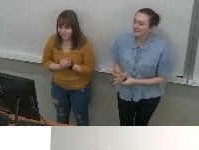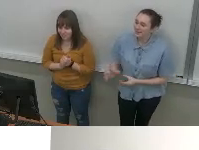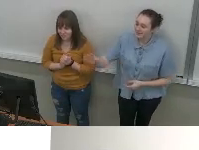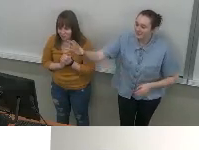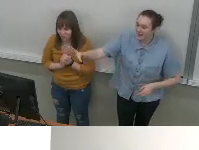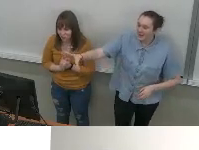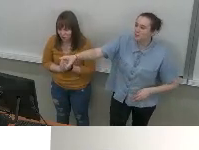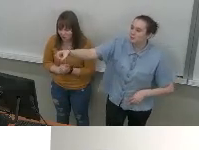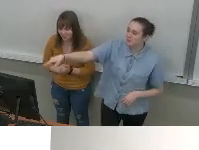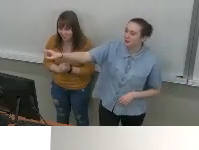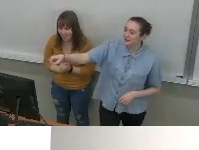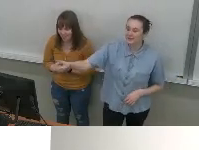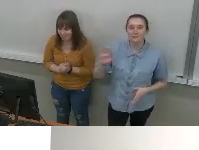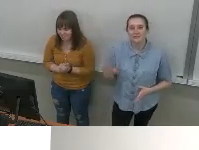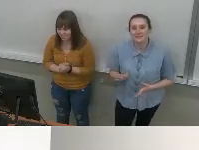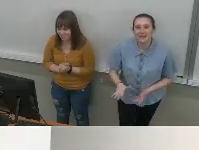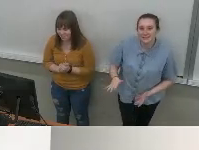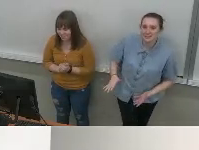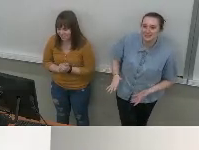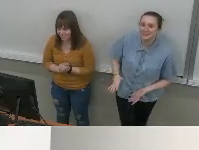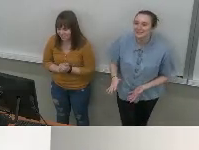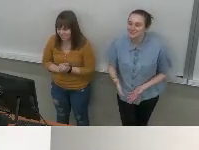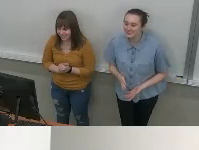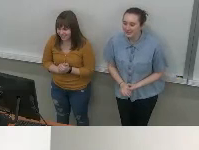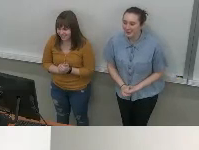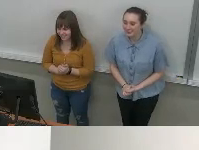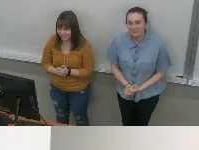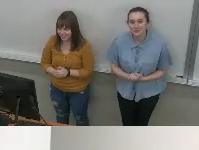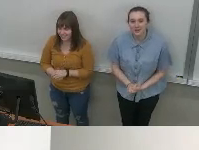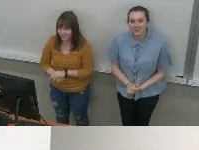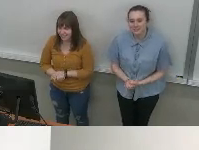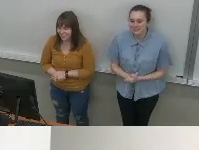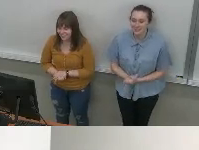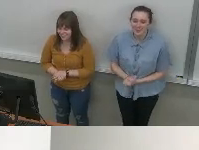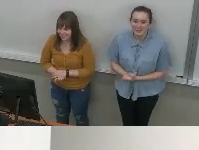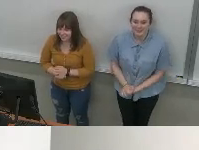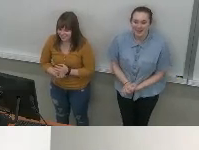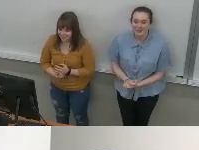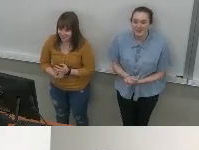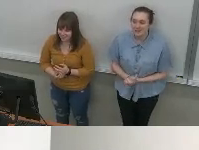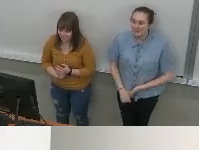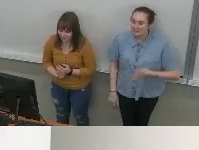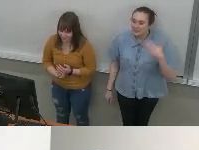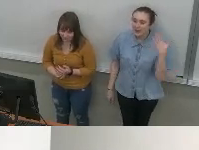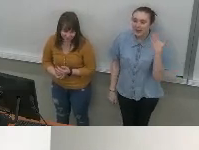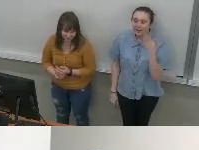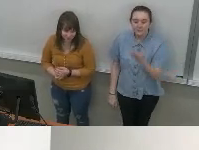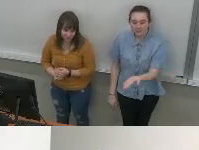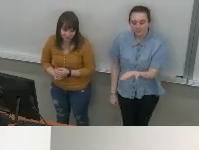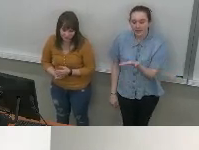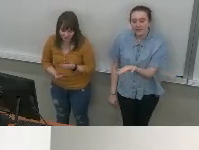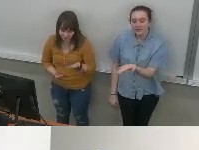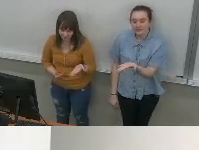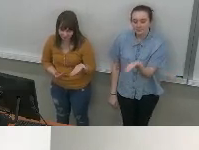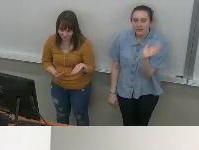sign, the actual the event is canceled due to COVID precautions so many times. So you have